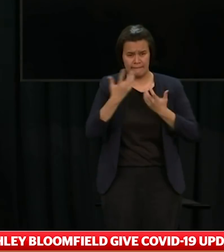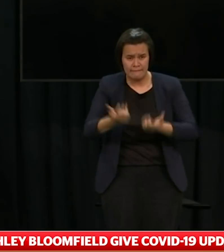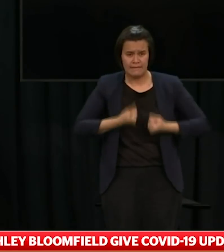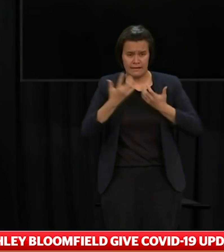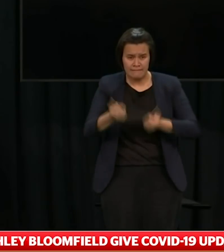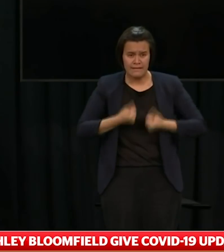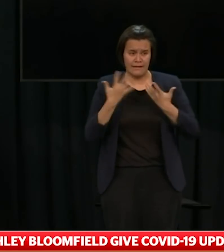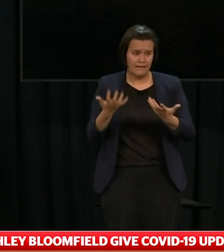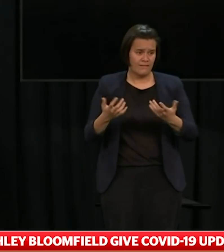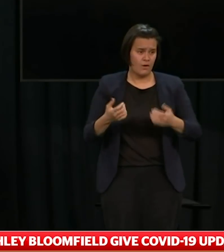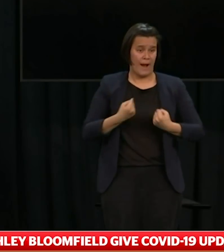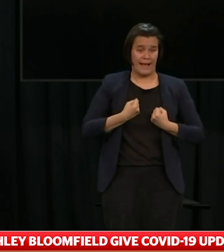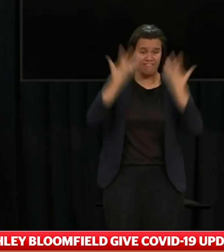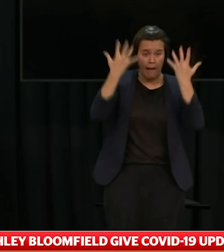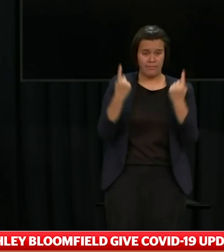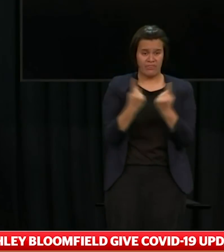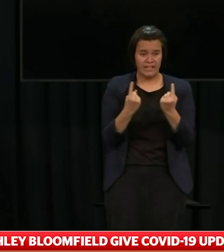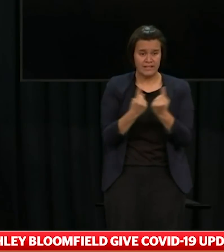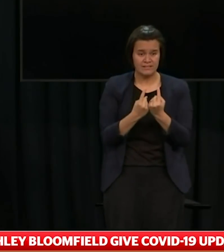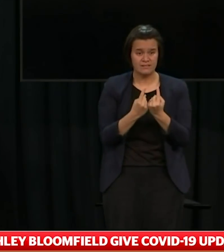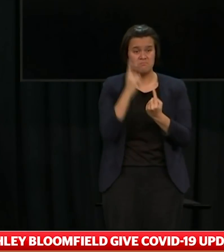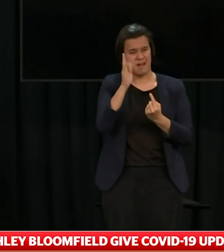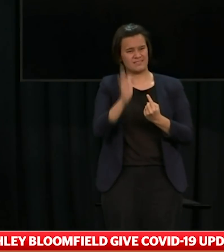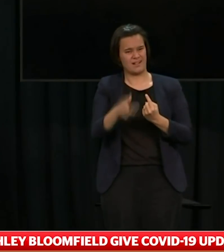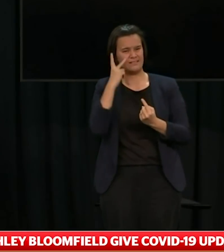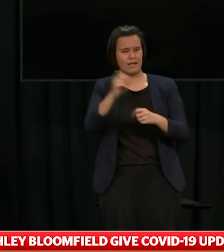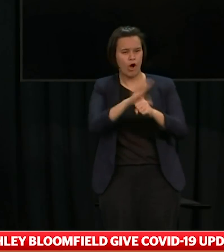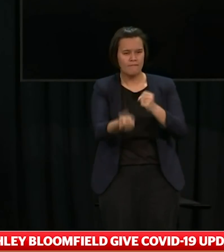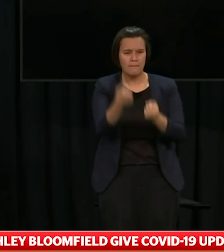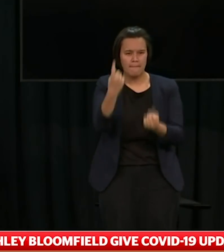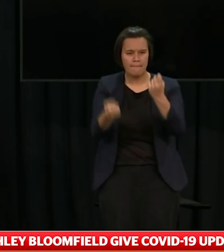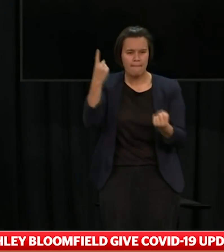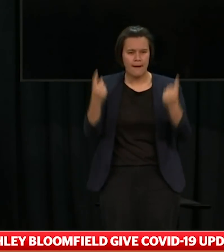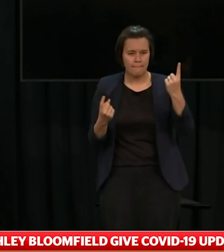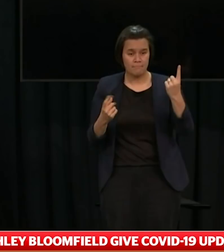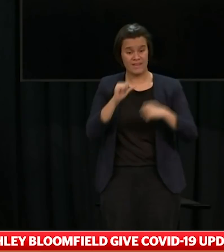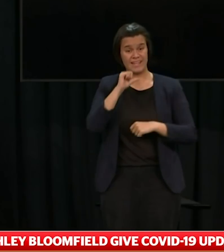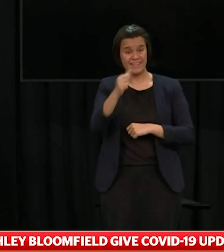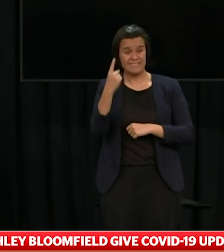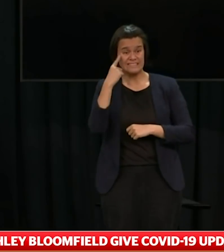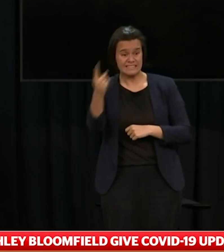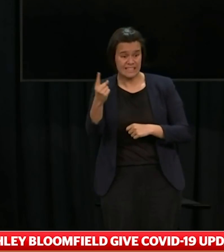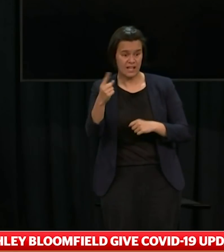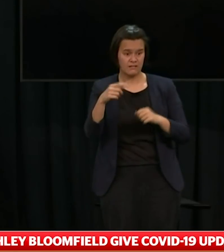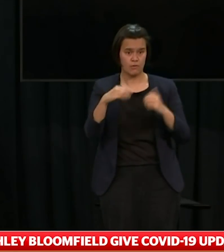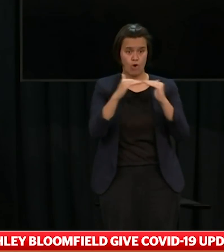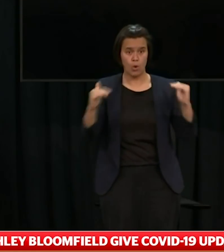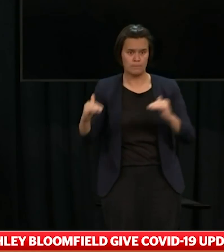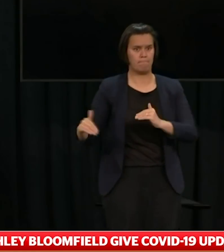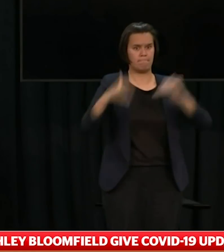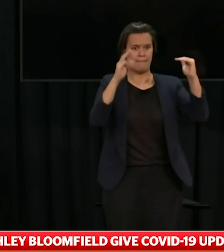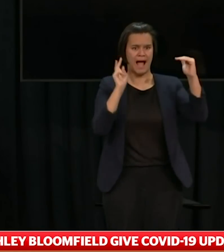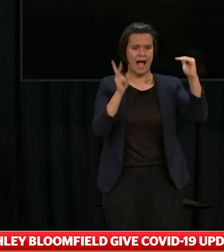travel and connections, we have seen cases emerge, and even with further tightening, we are likely to see them in the